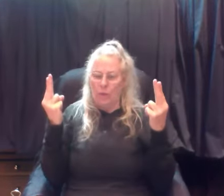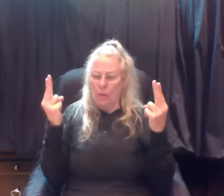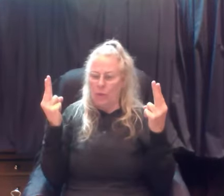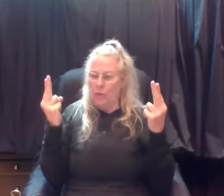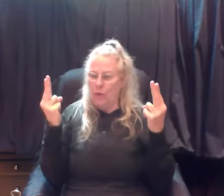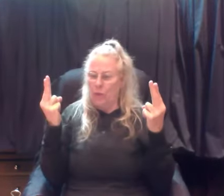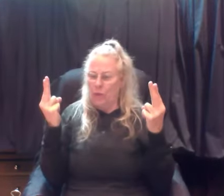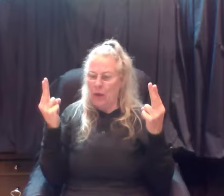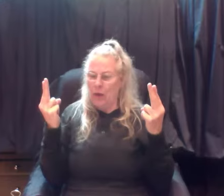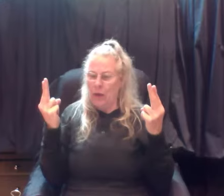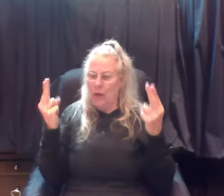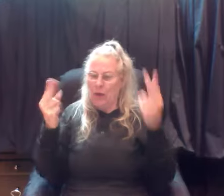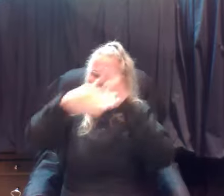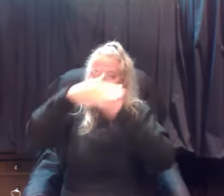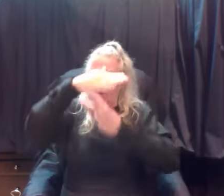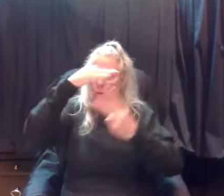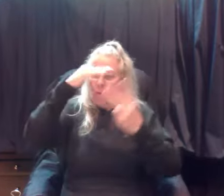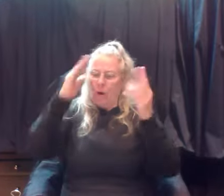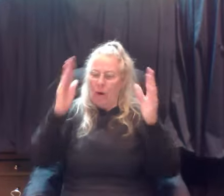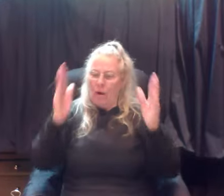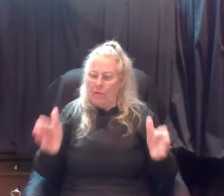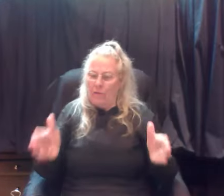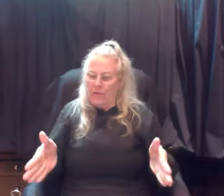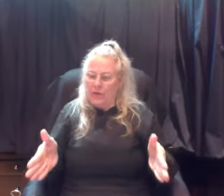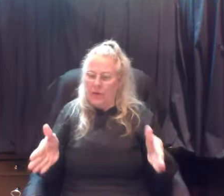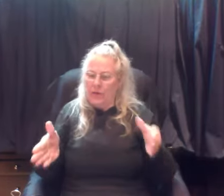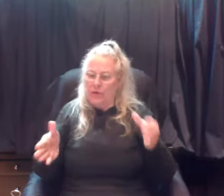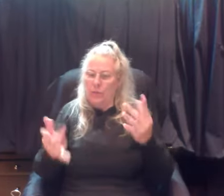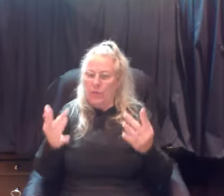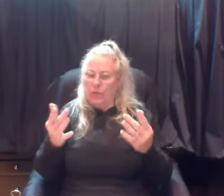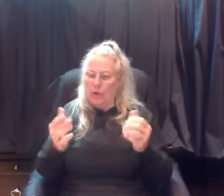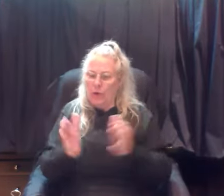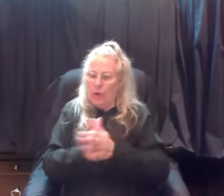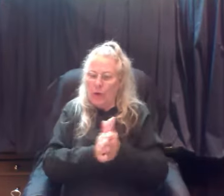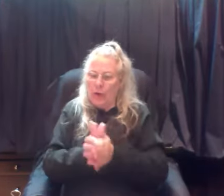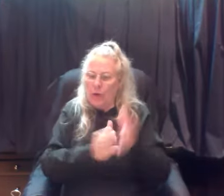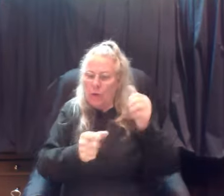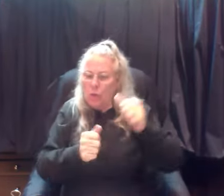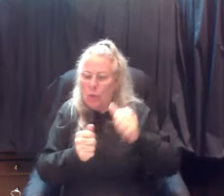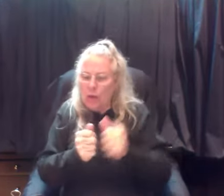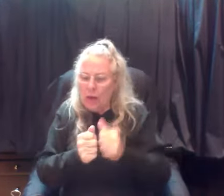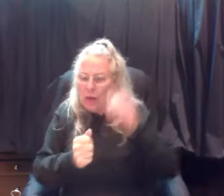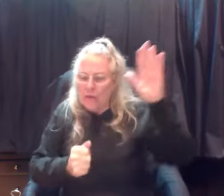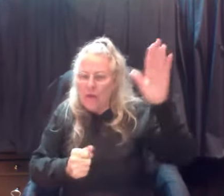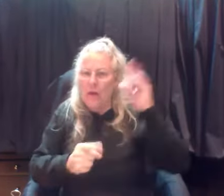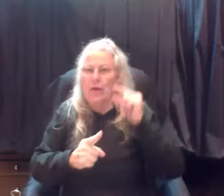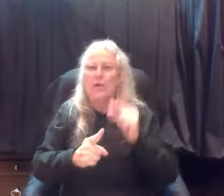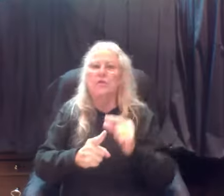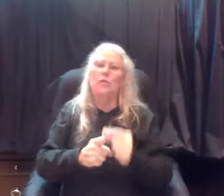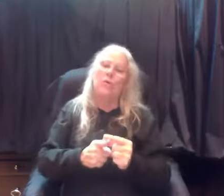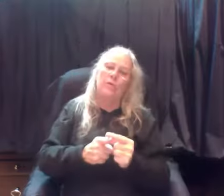alleluia prophet is burning with His word